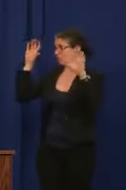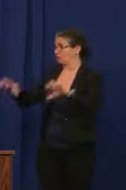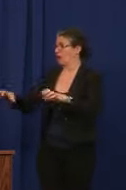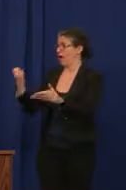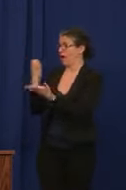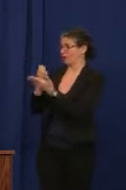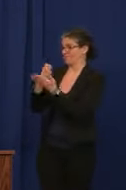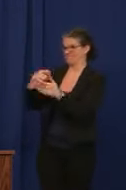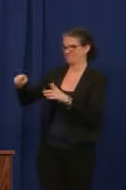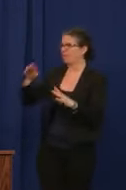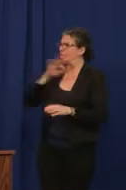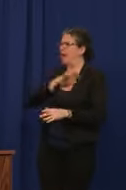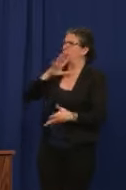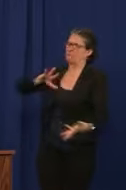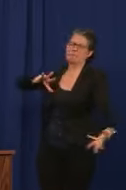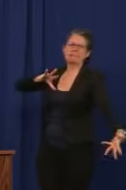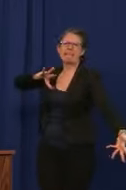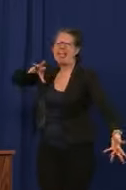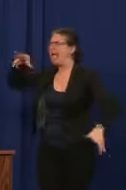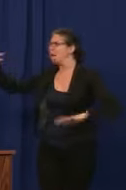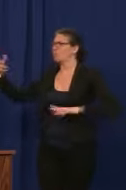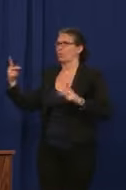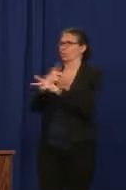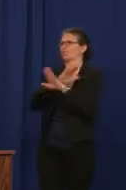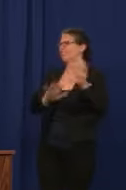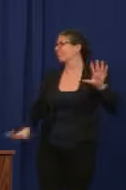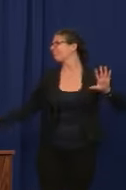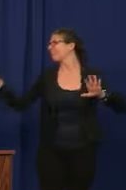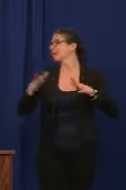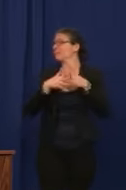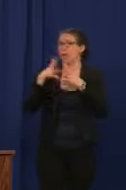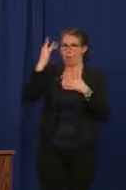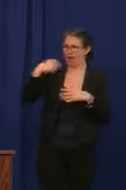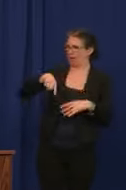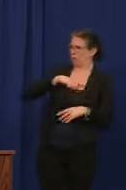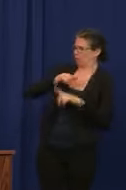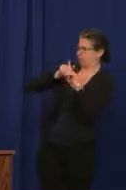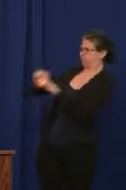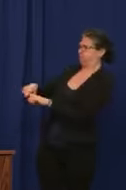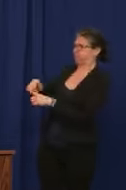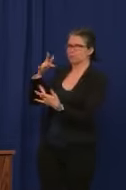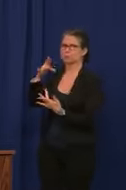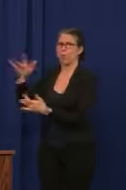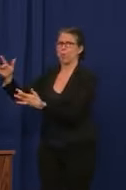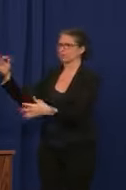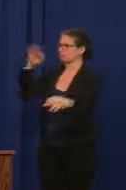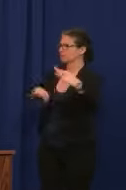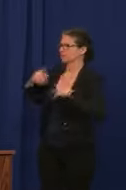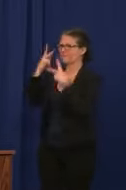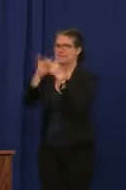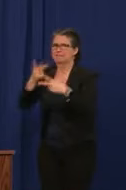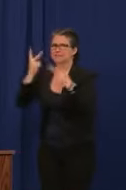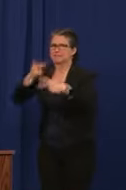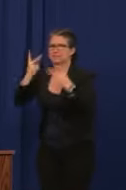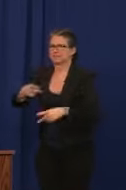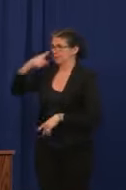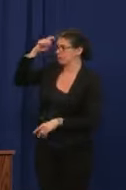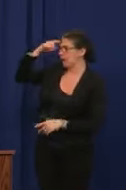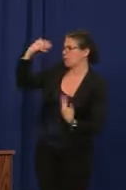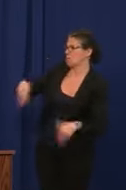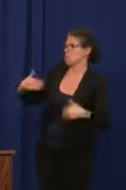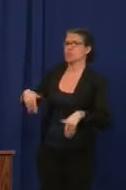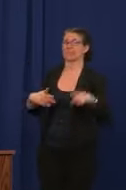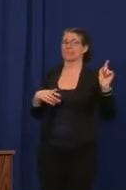on what will happen in terms of state revenues, and therefore how much money can be given out in state education aid